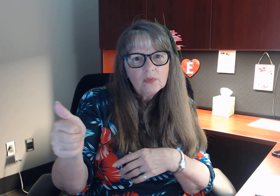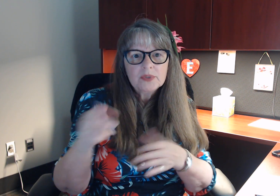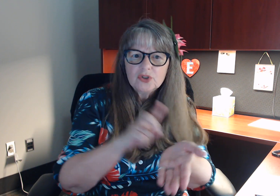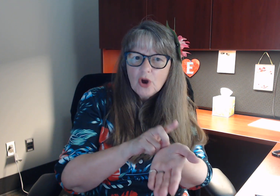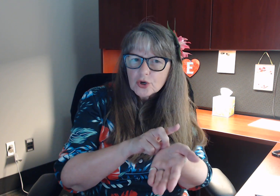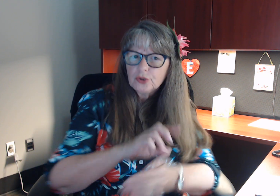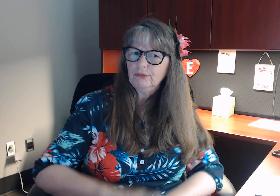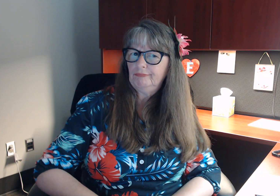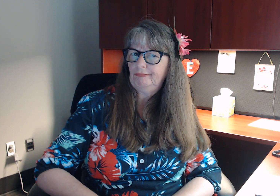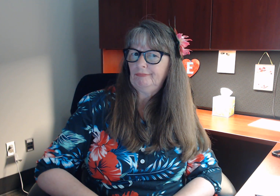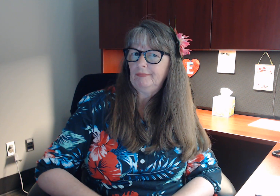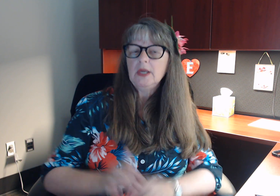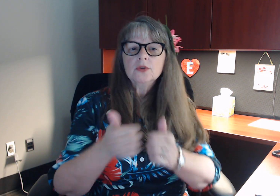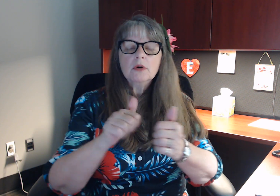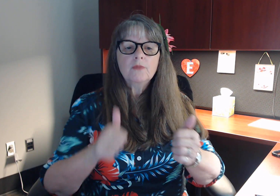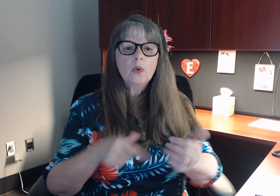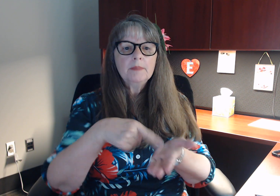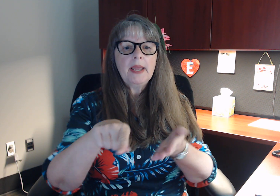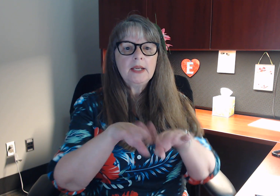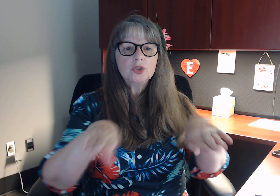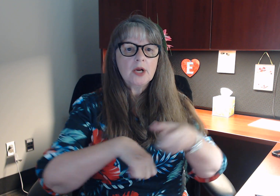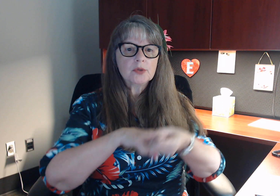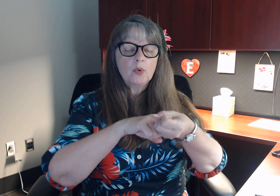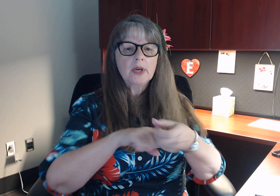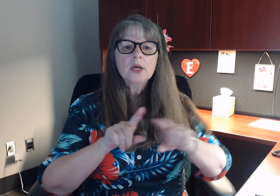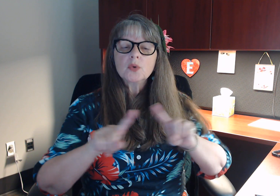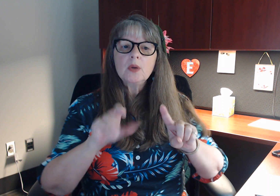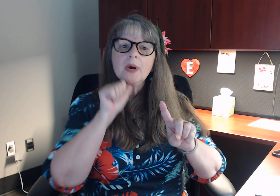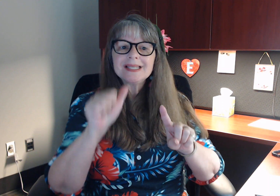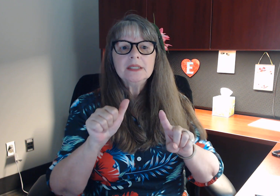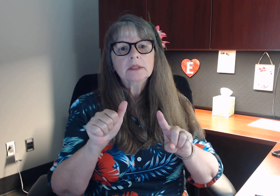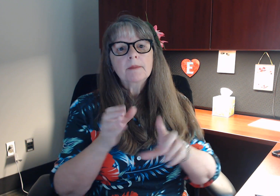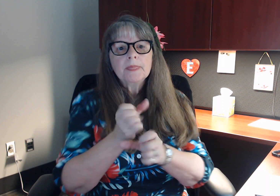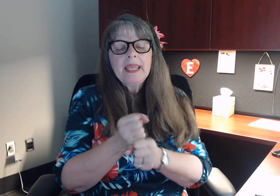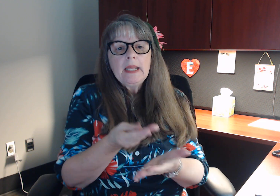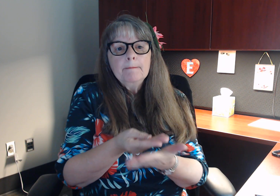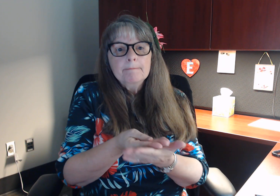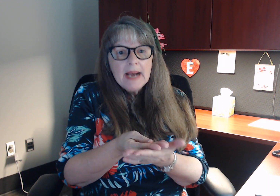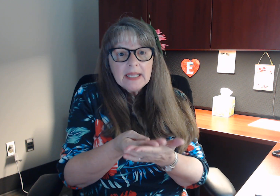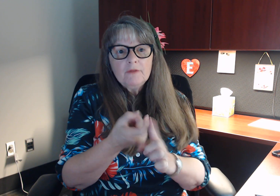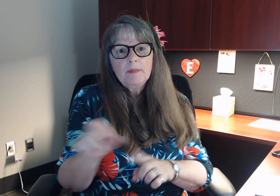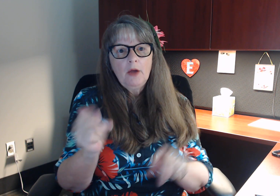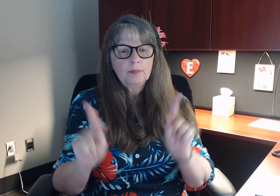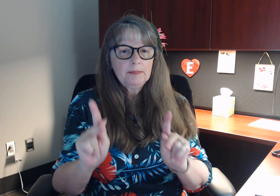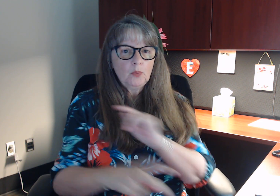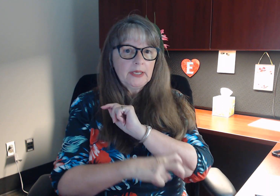a doctor to avoid paying child support. So he wasn't getting money from other people where he stole